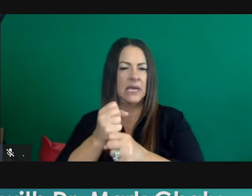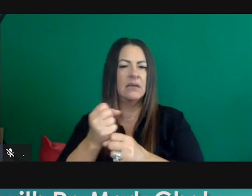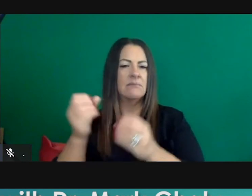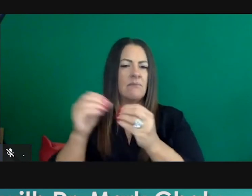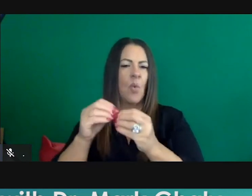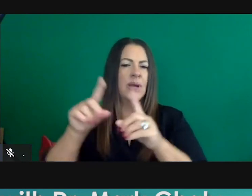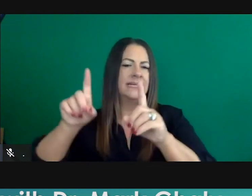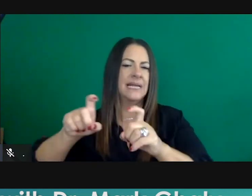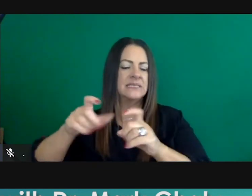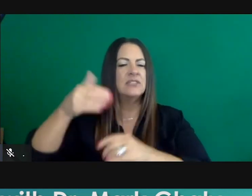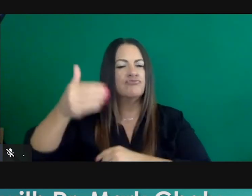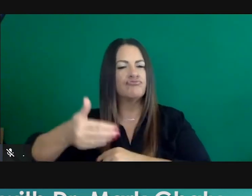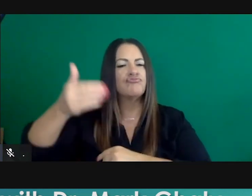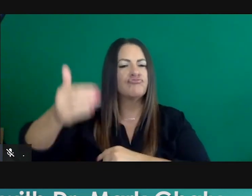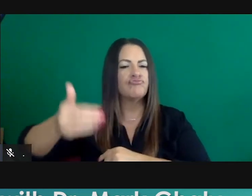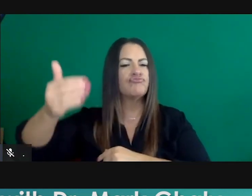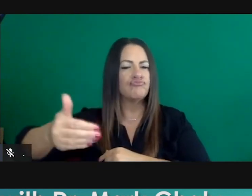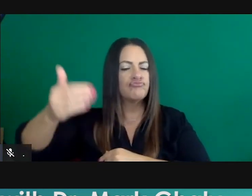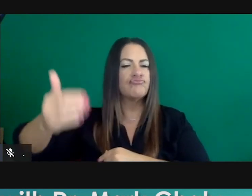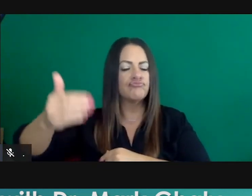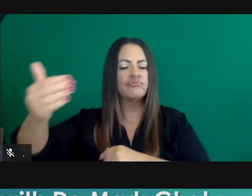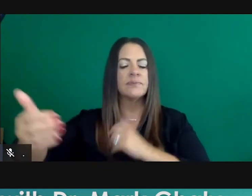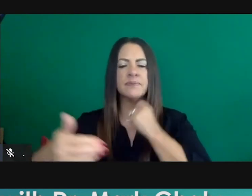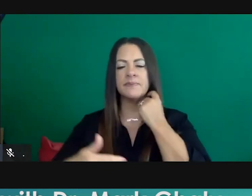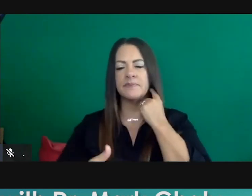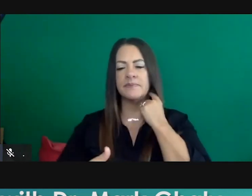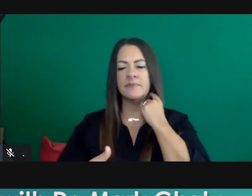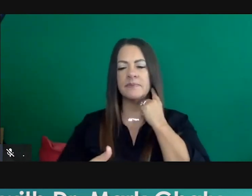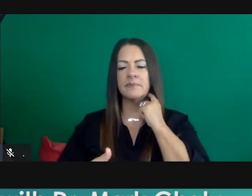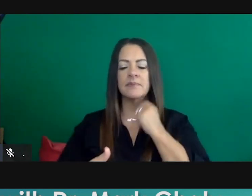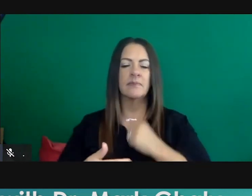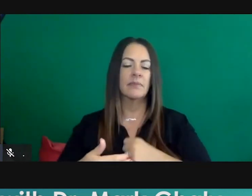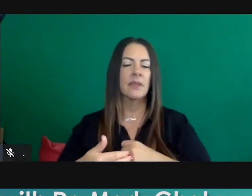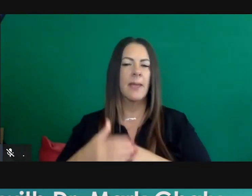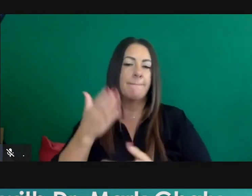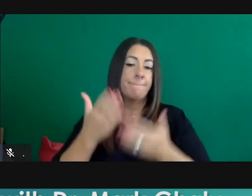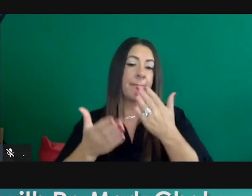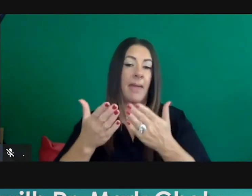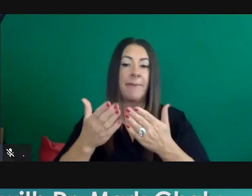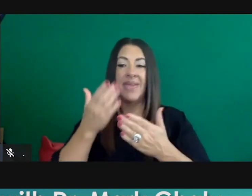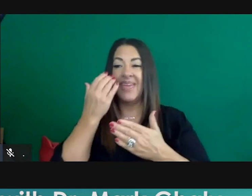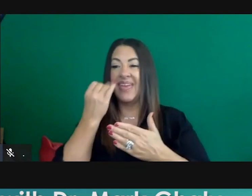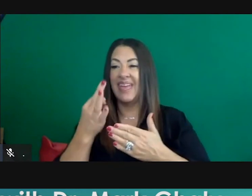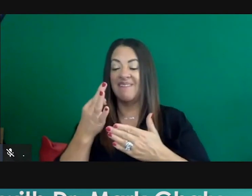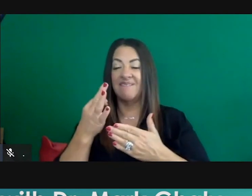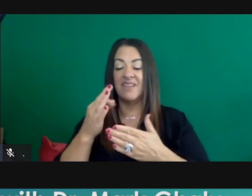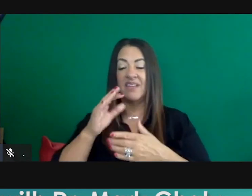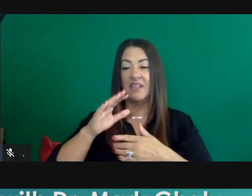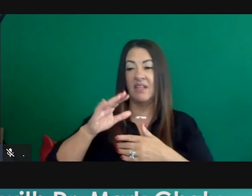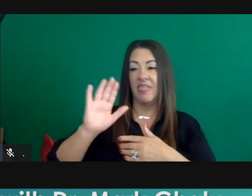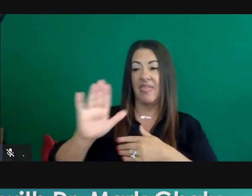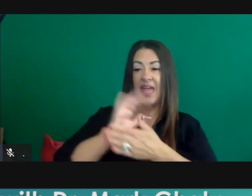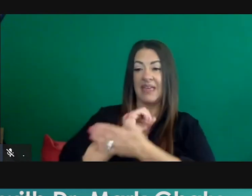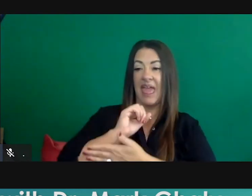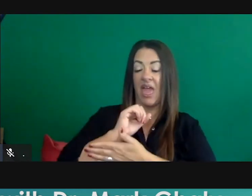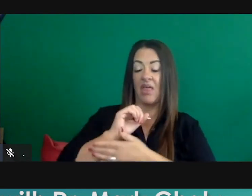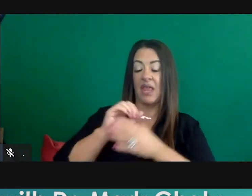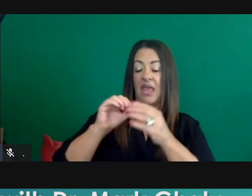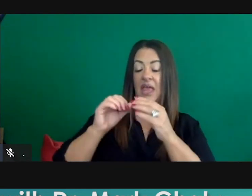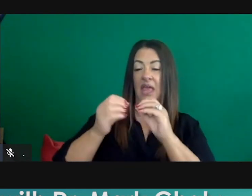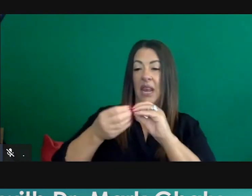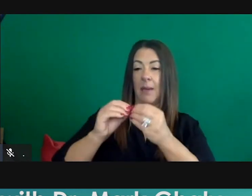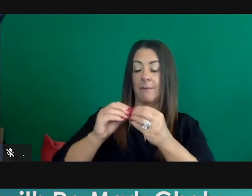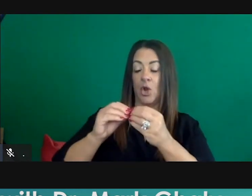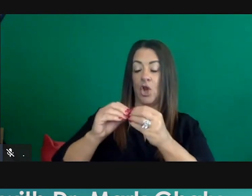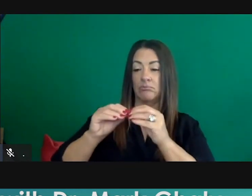every periodically, and that requirement might increase as transmission increases throughout their communities.